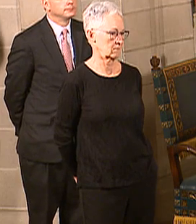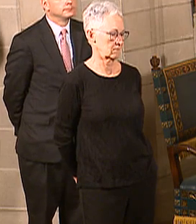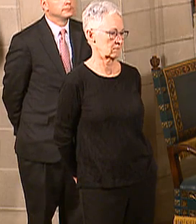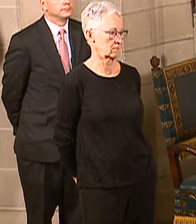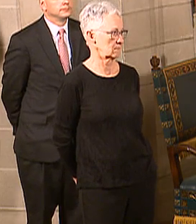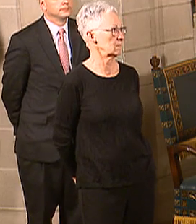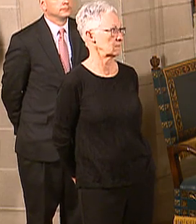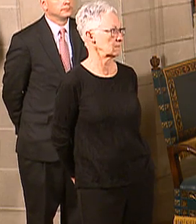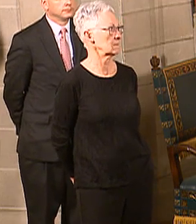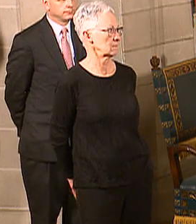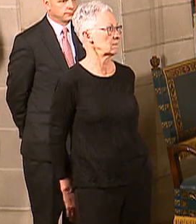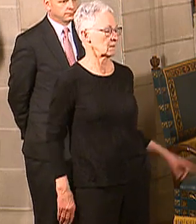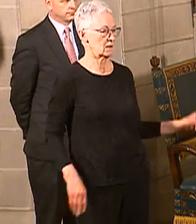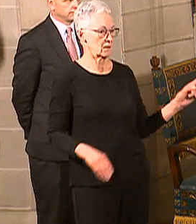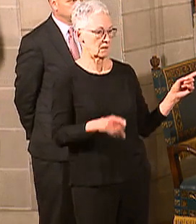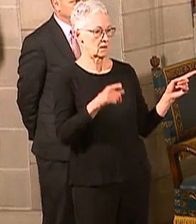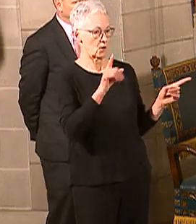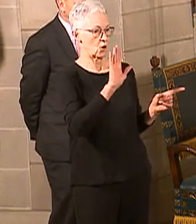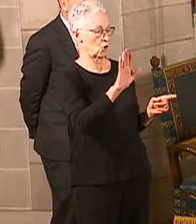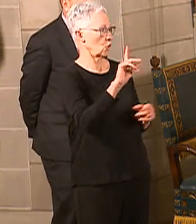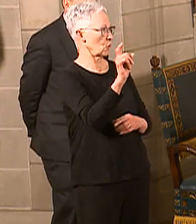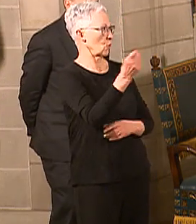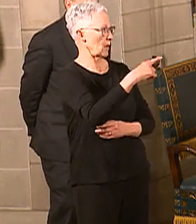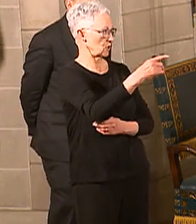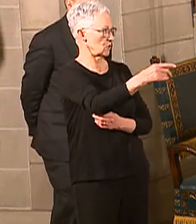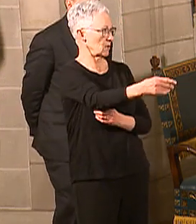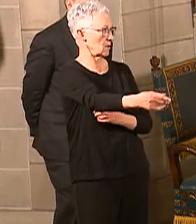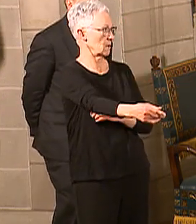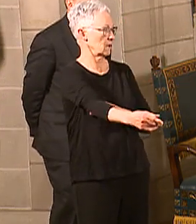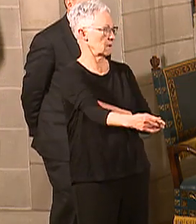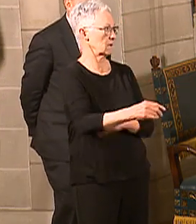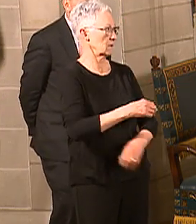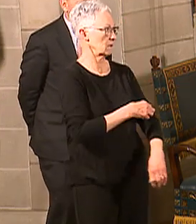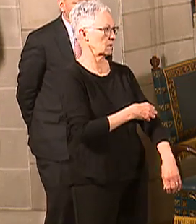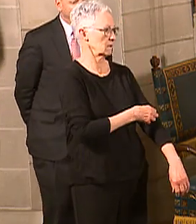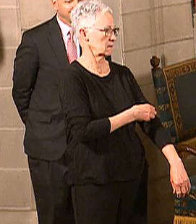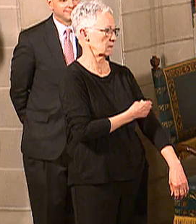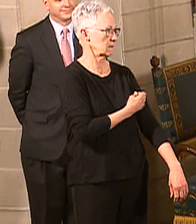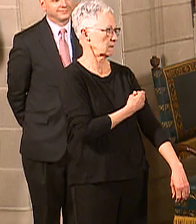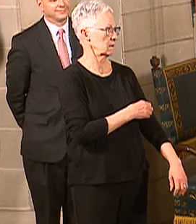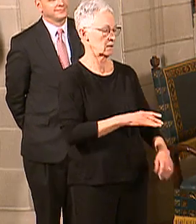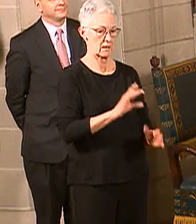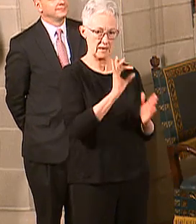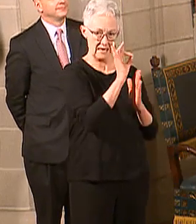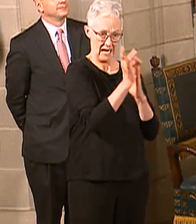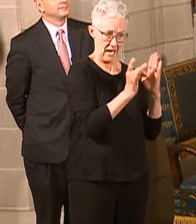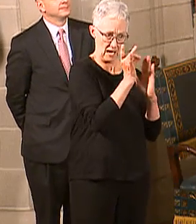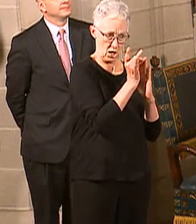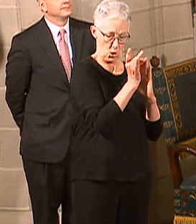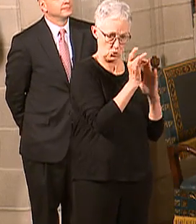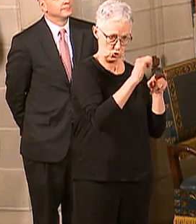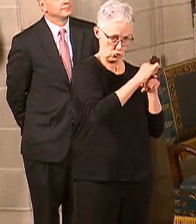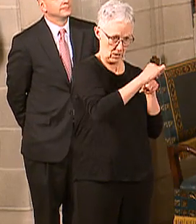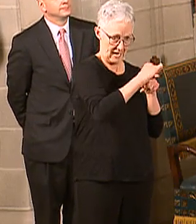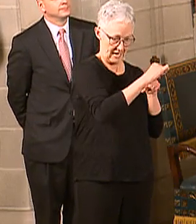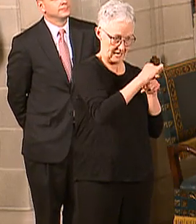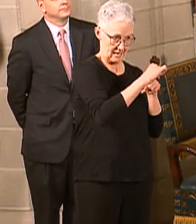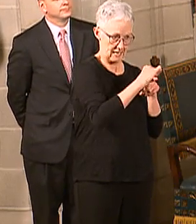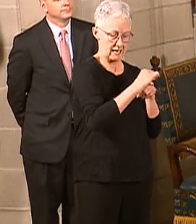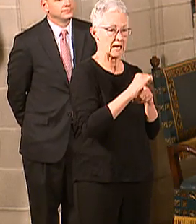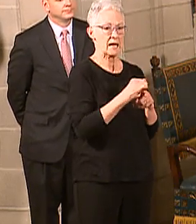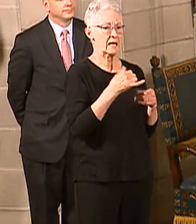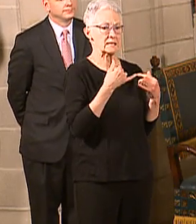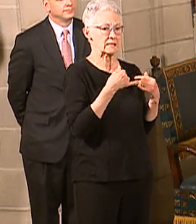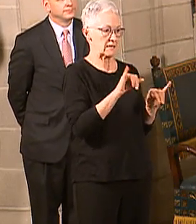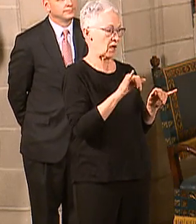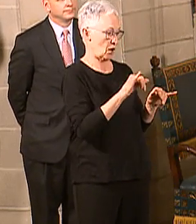let's just take the nurse a moment since we've been talking about that, and I'm going to ask you to jump in if I can go over straight anywhere. The eight hours of training before, and you must be, again, you've got to be competent to